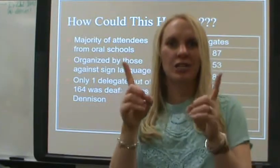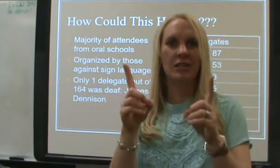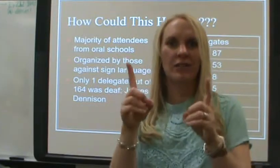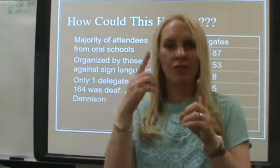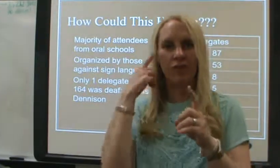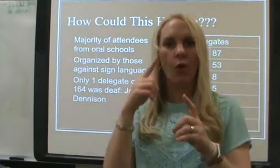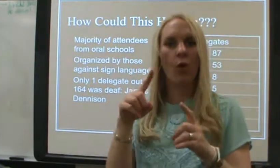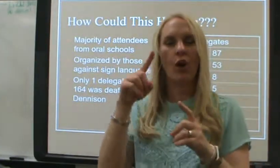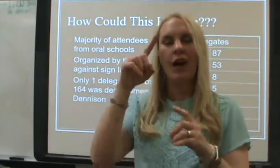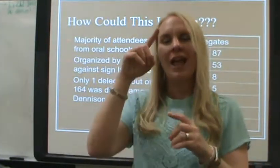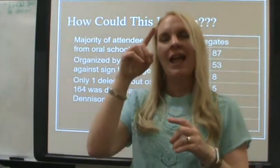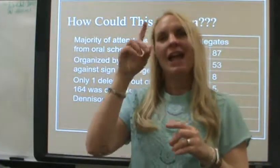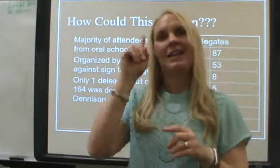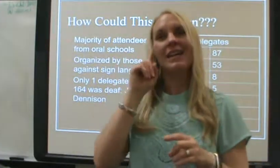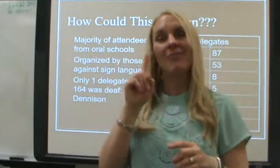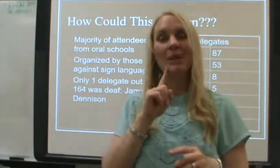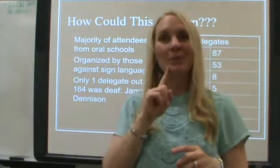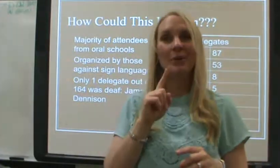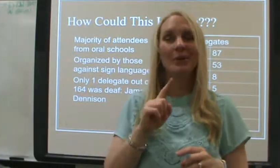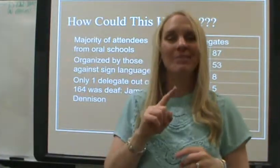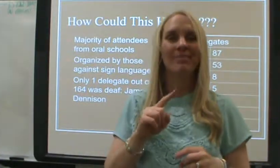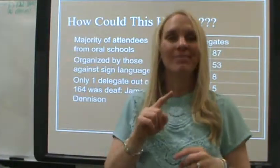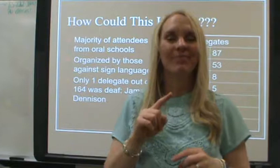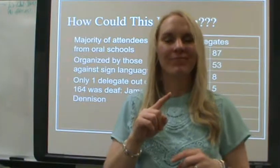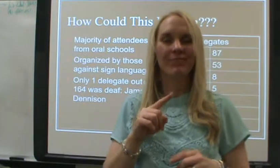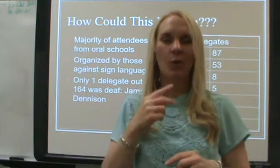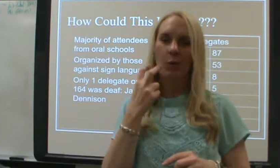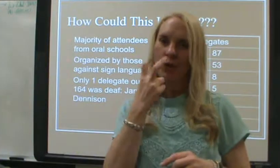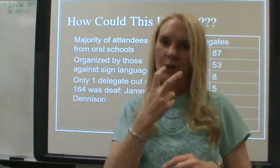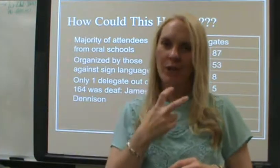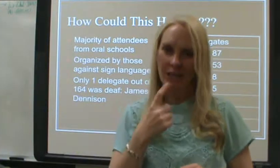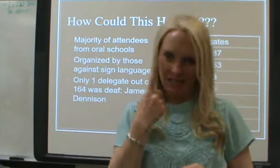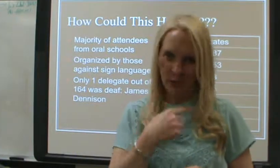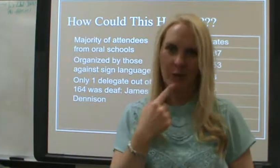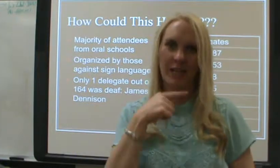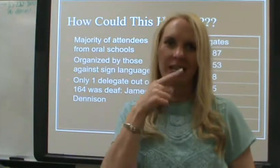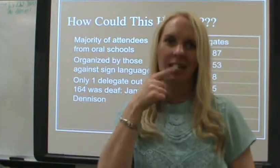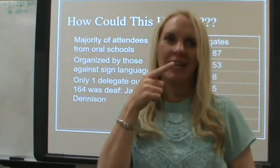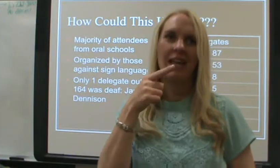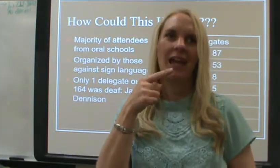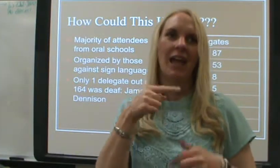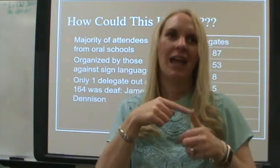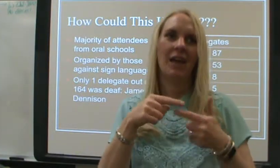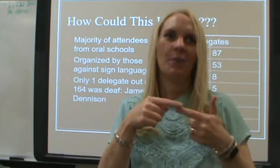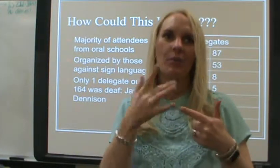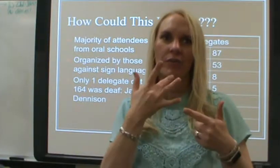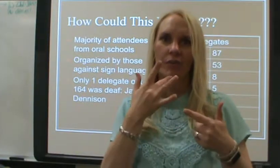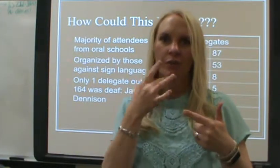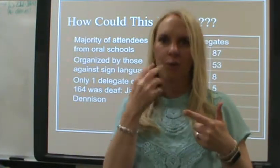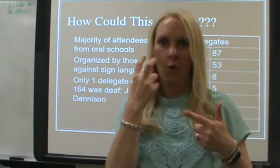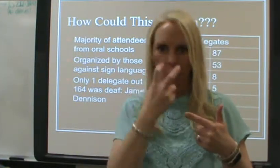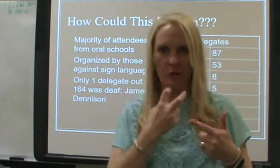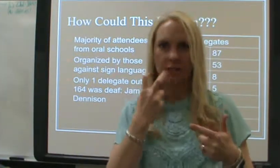education for deaf people were hearing, preferred